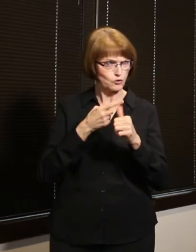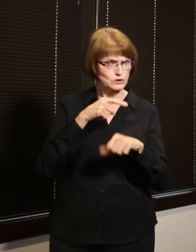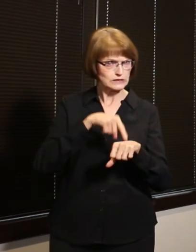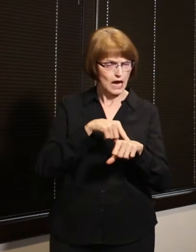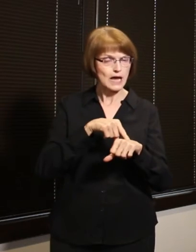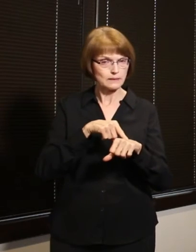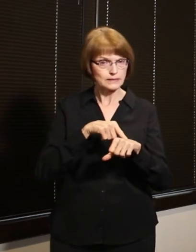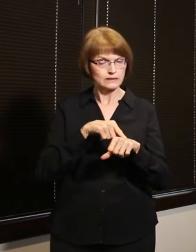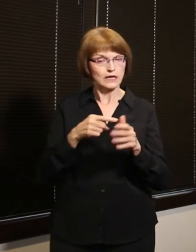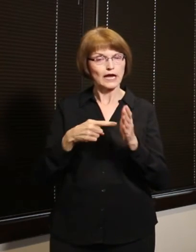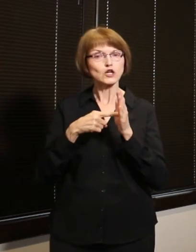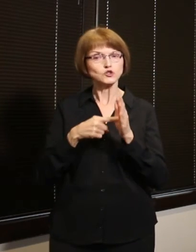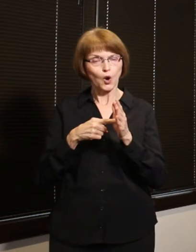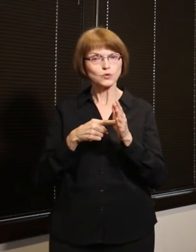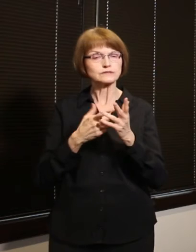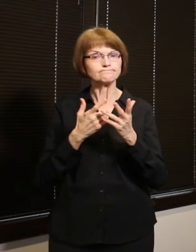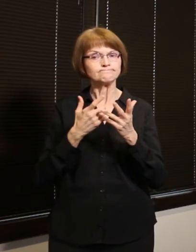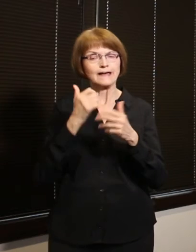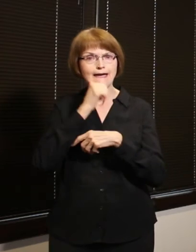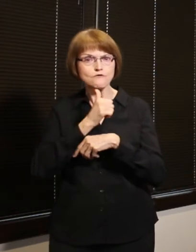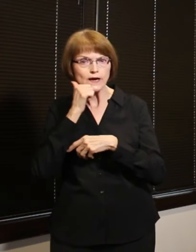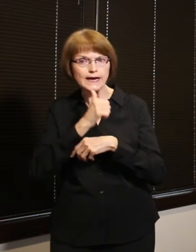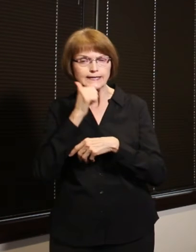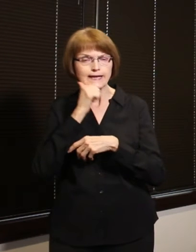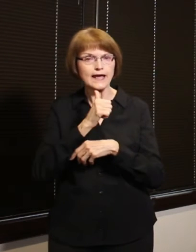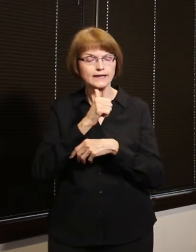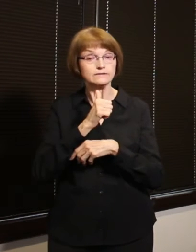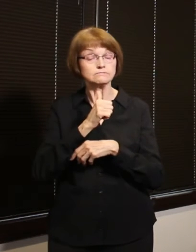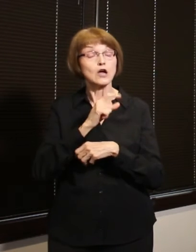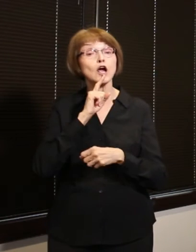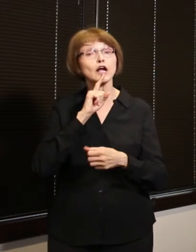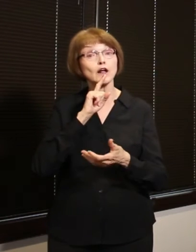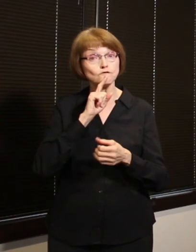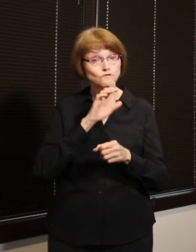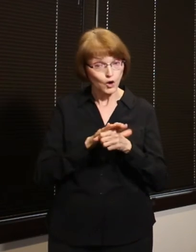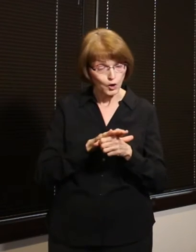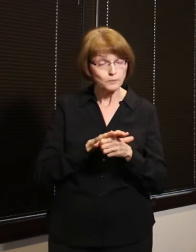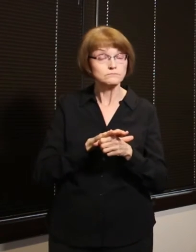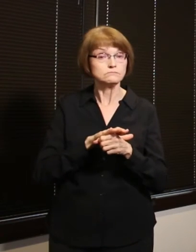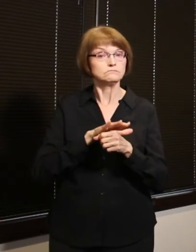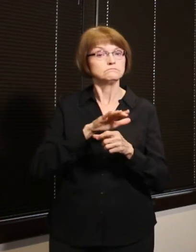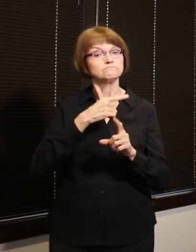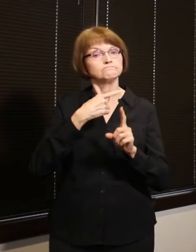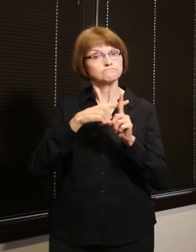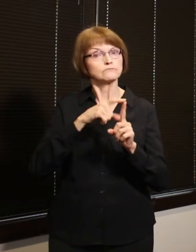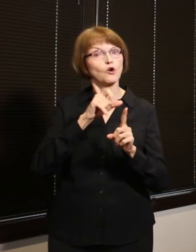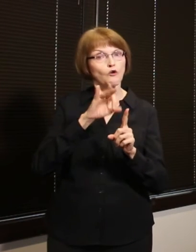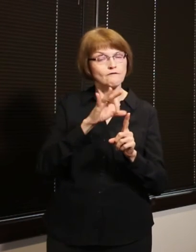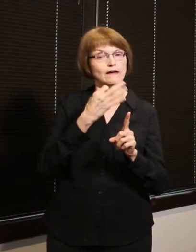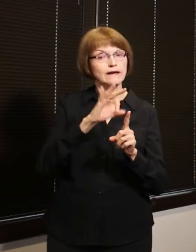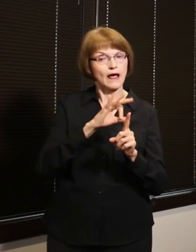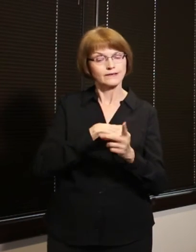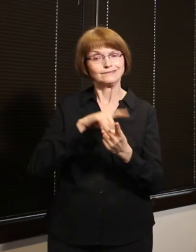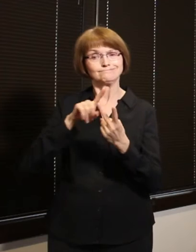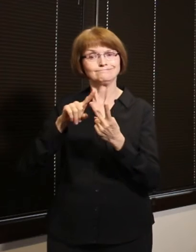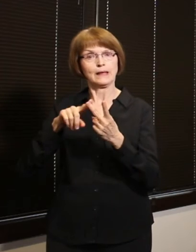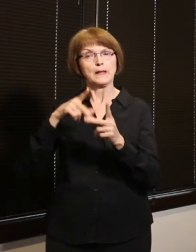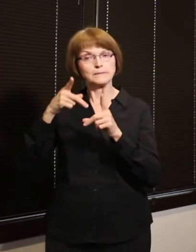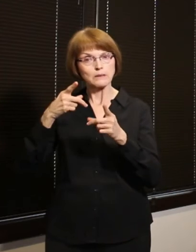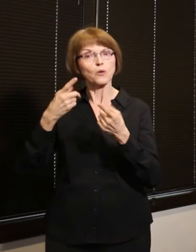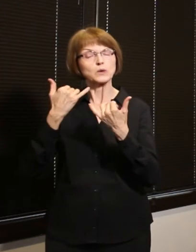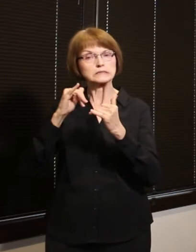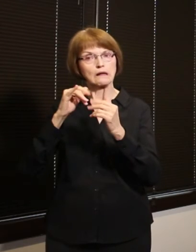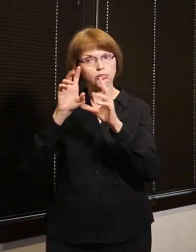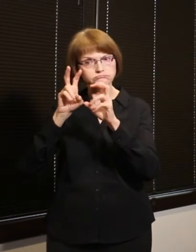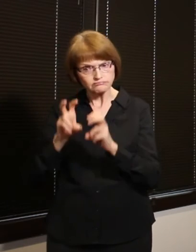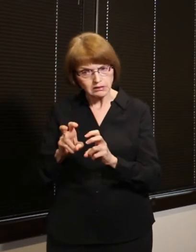And it again includes those confirmed COVID positive patients and patients under investigation that we show every day. And